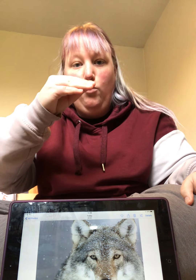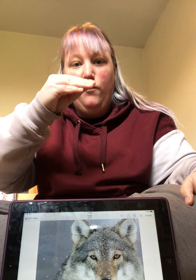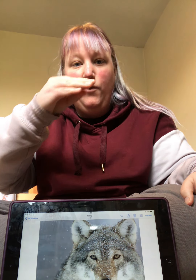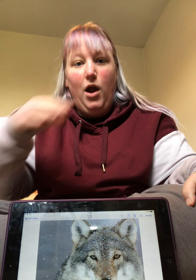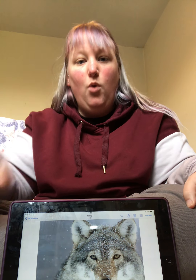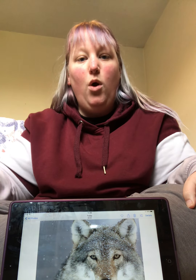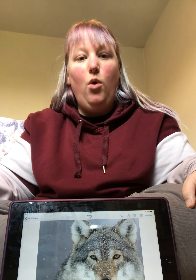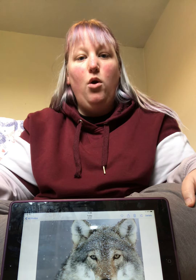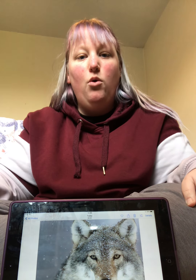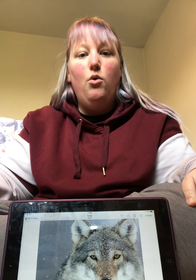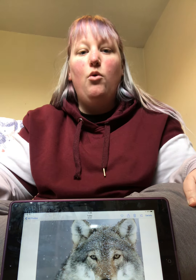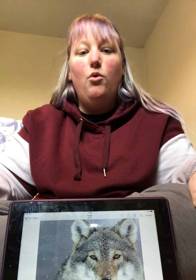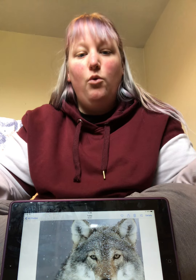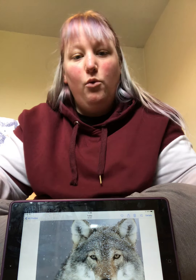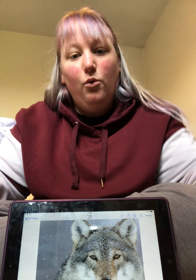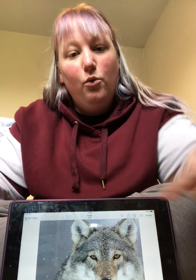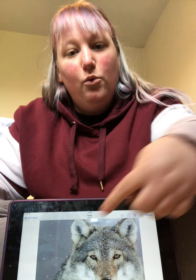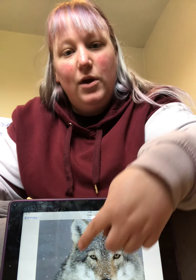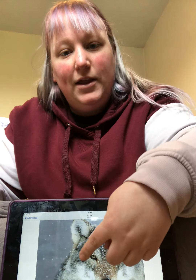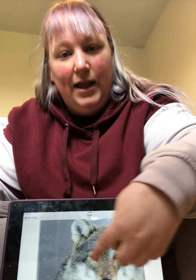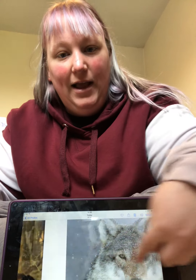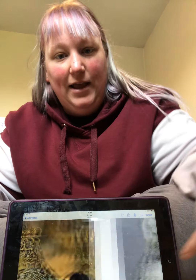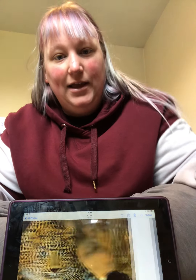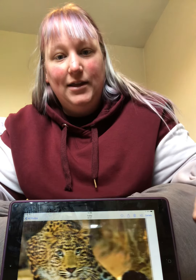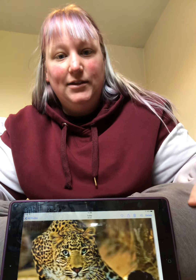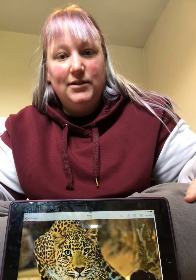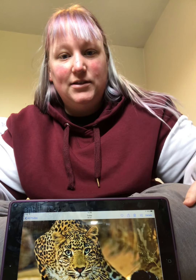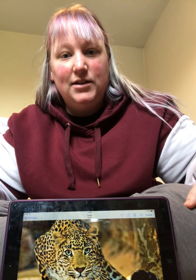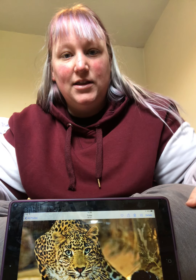Wolf. Oh, oh, oh! And